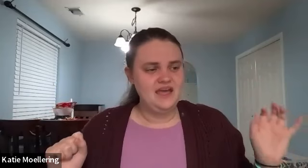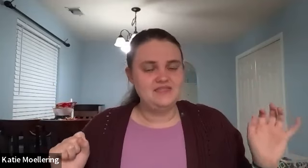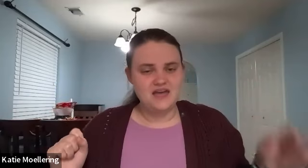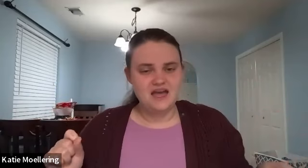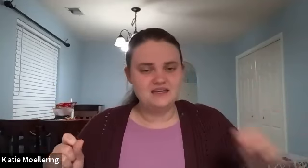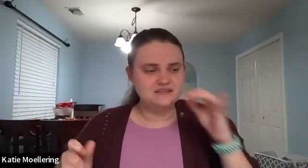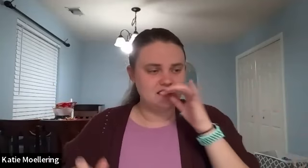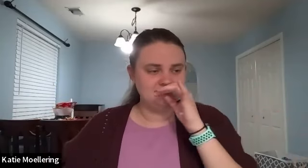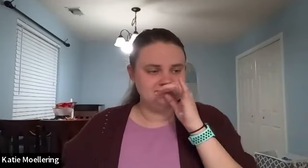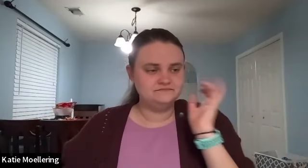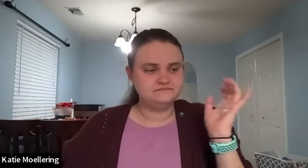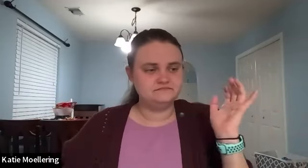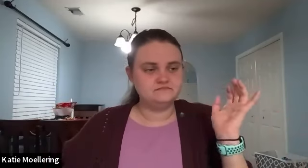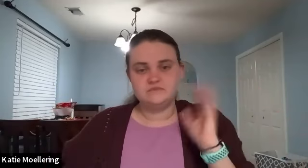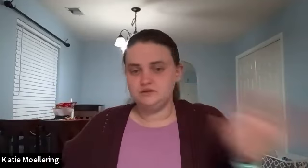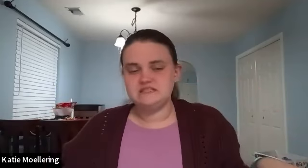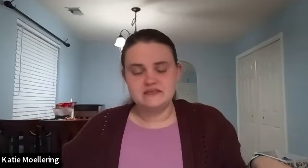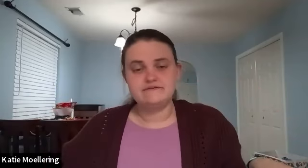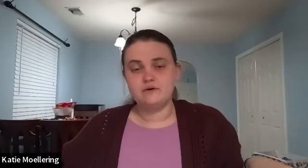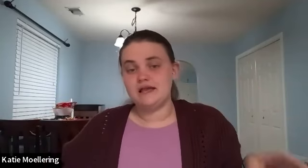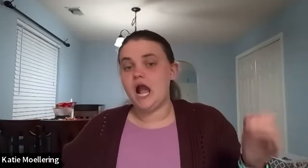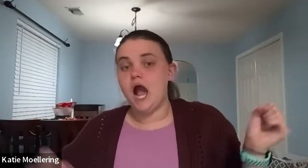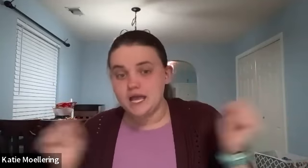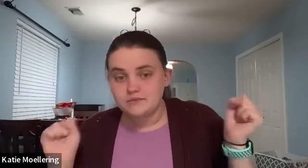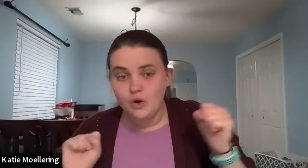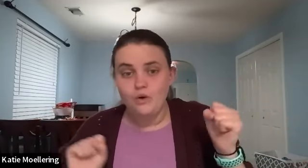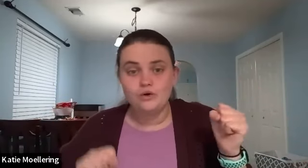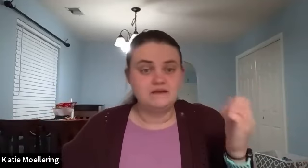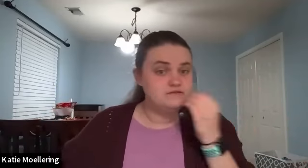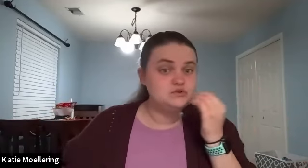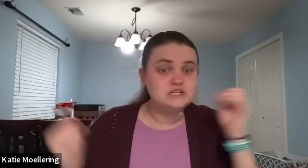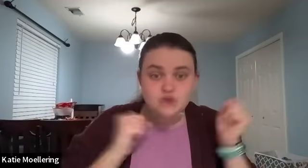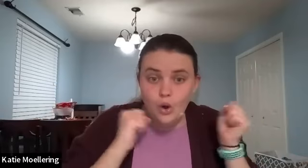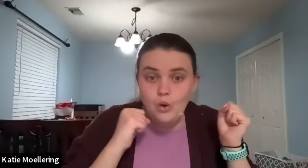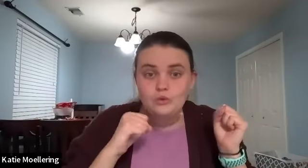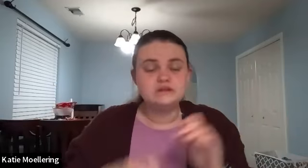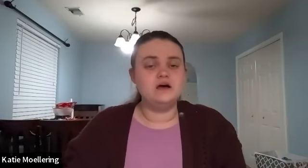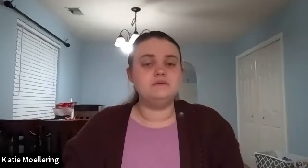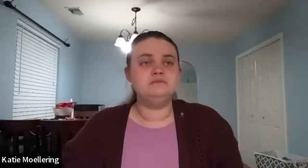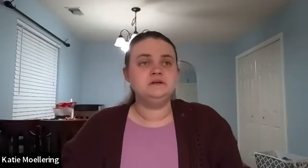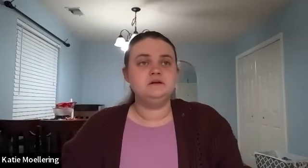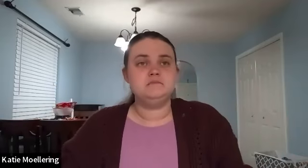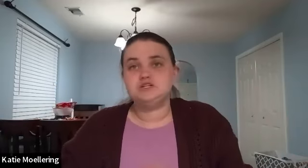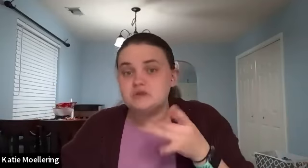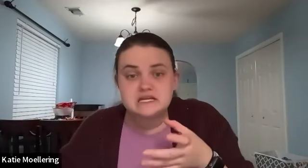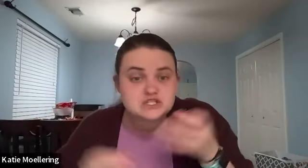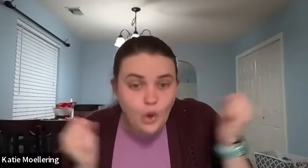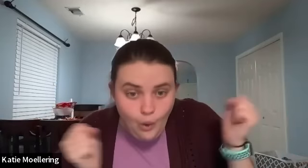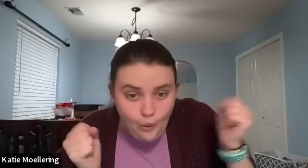And that is, you can say that for like, I am cold, my food is cold, my drink is